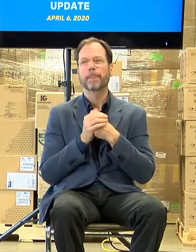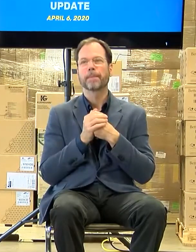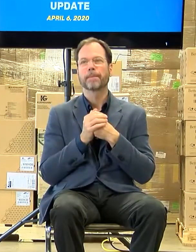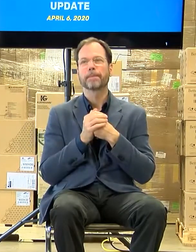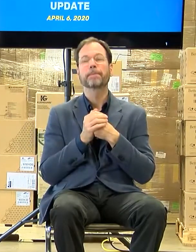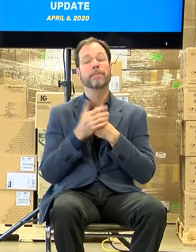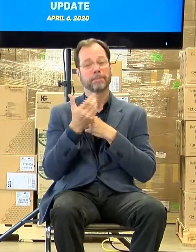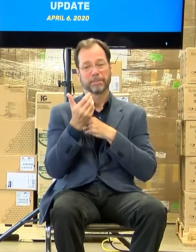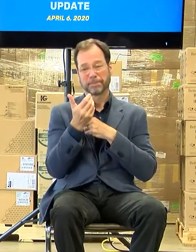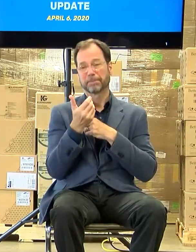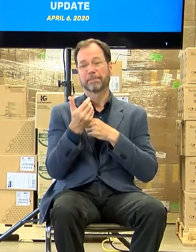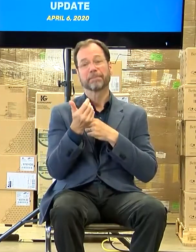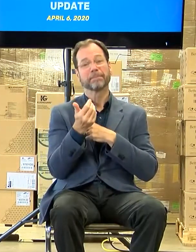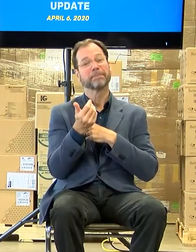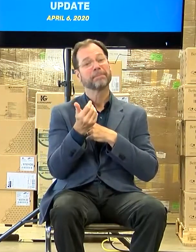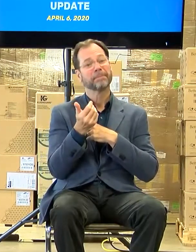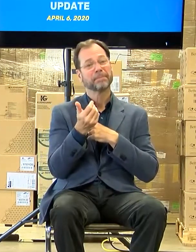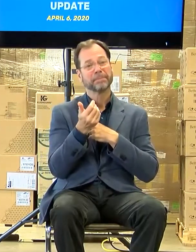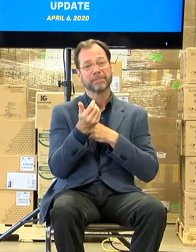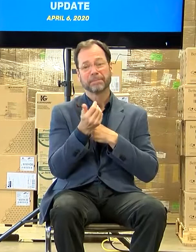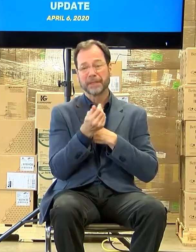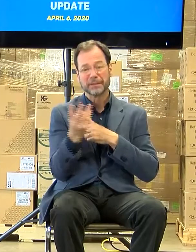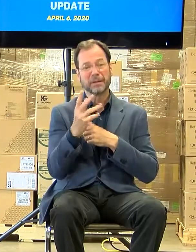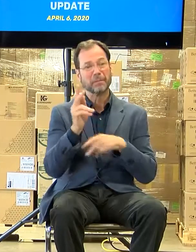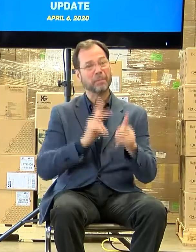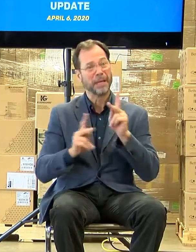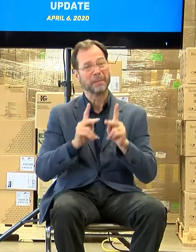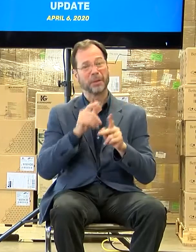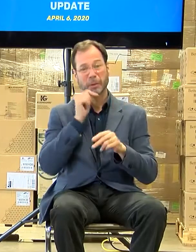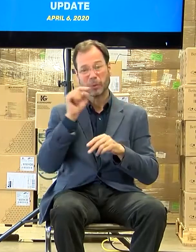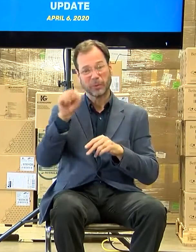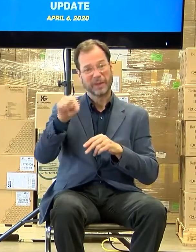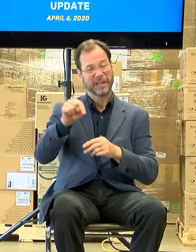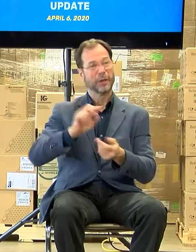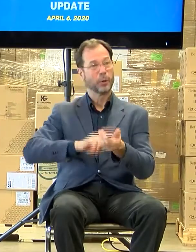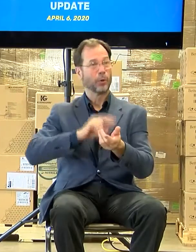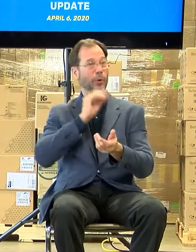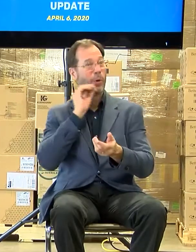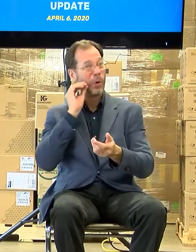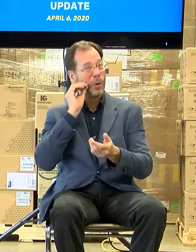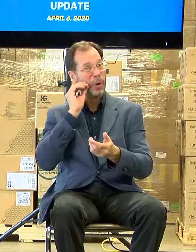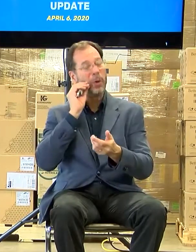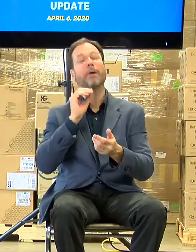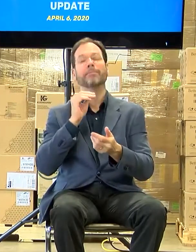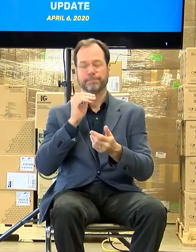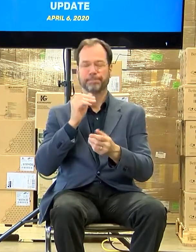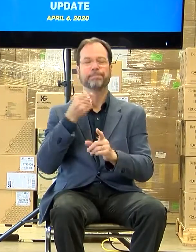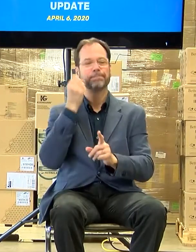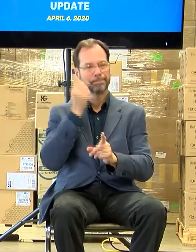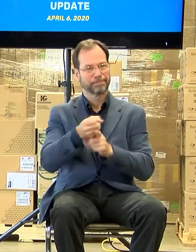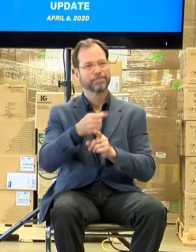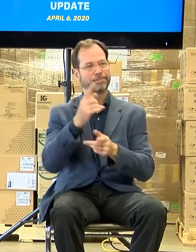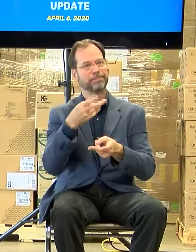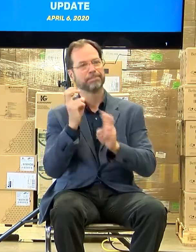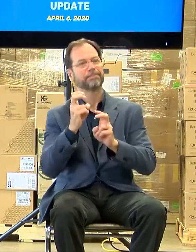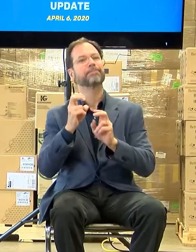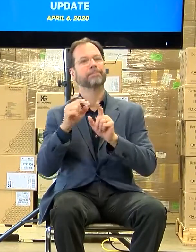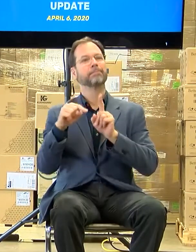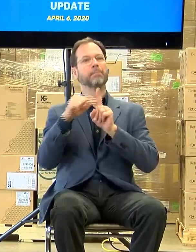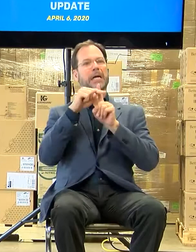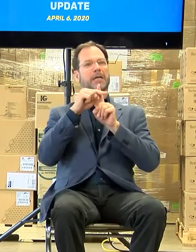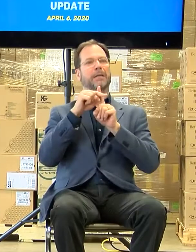meaningful number of the people who are at that nursing home tested positive for